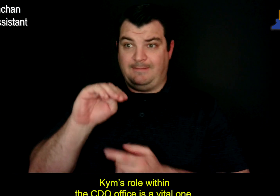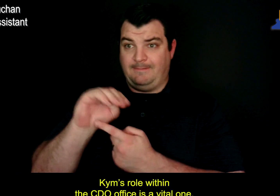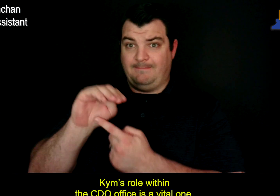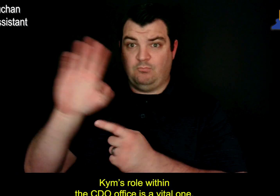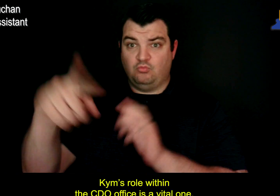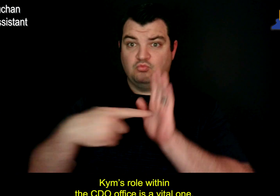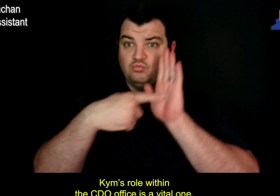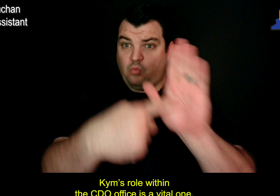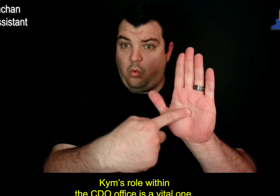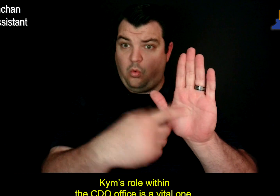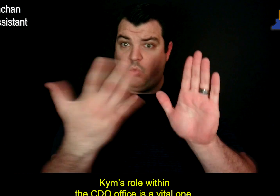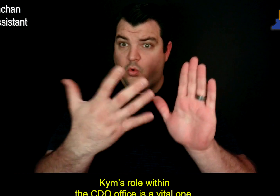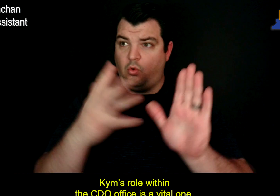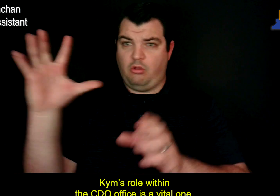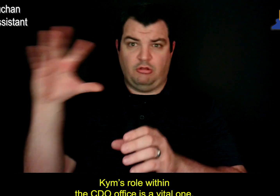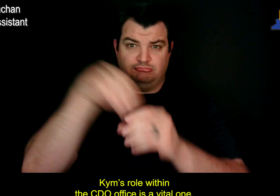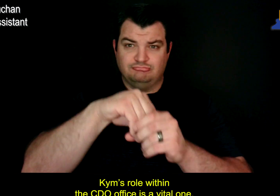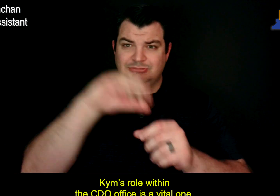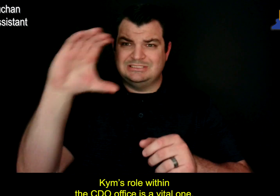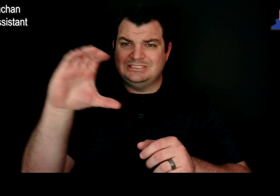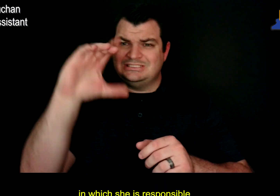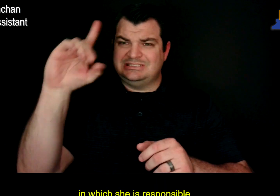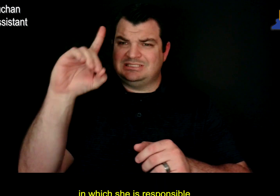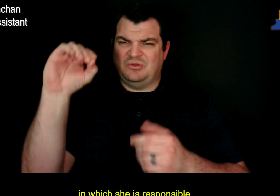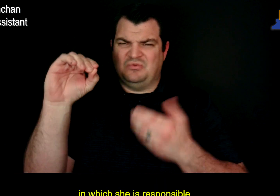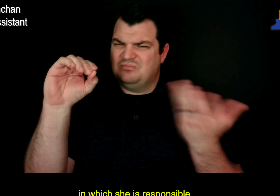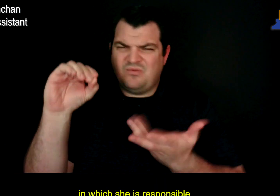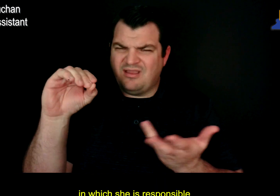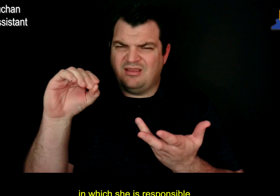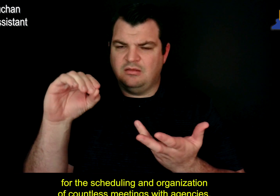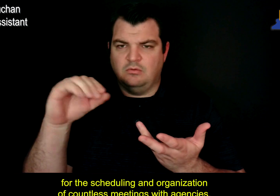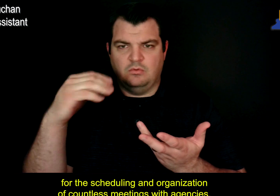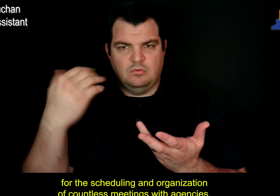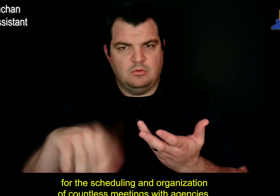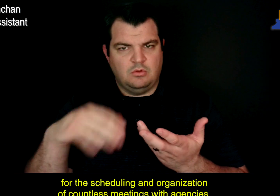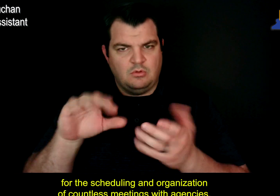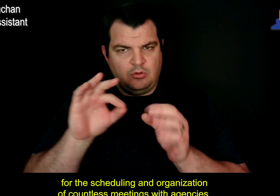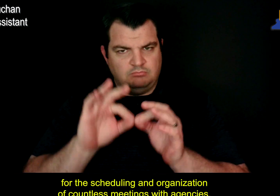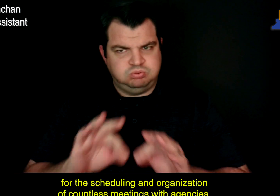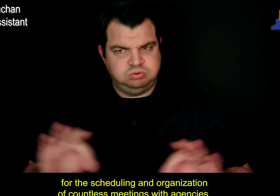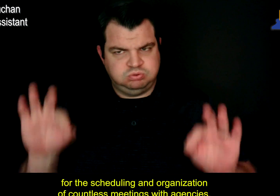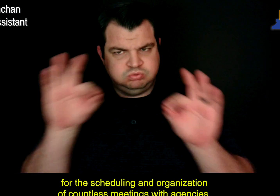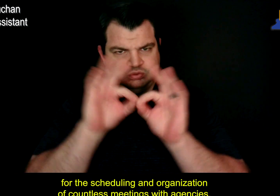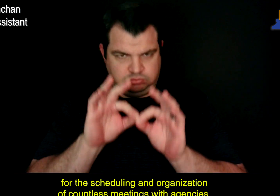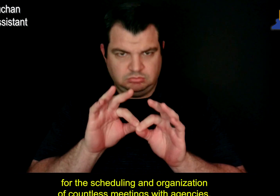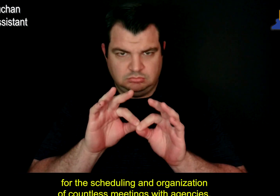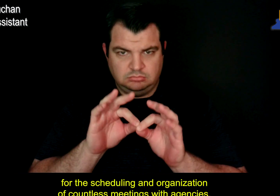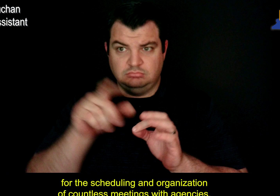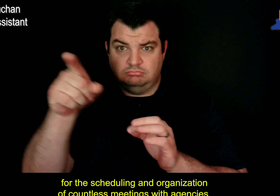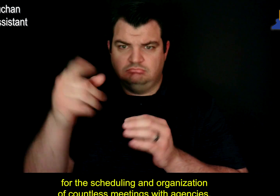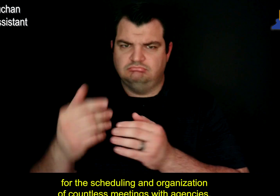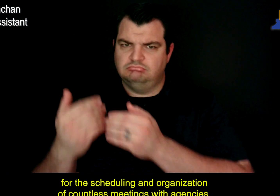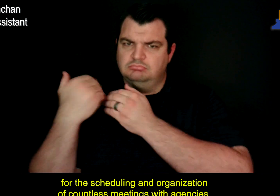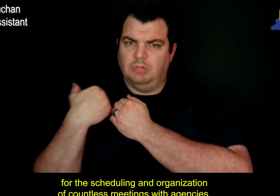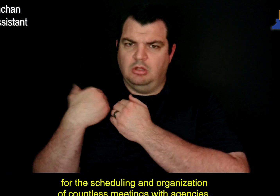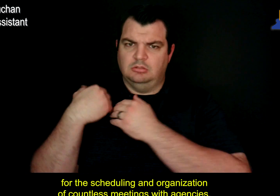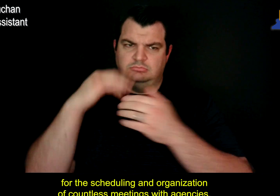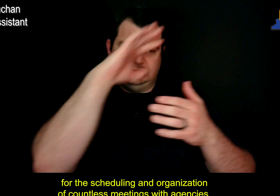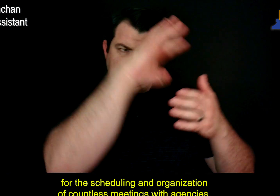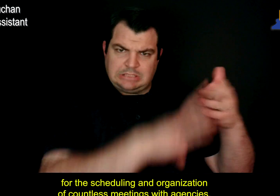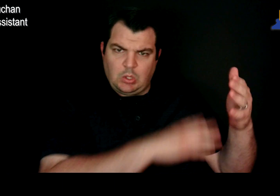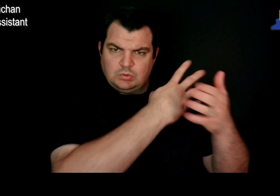Kim's role within the CDO office is a vital one, in which she is responsible for scheduling and organization of countless meetings